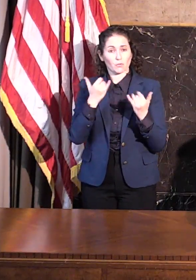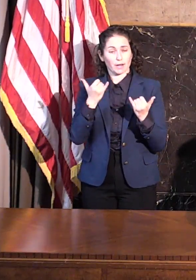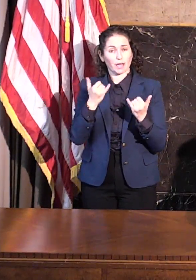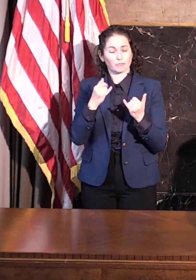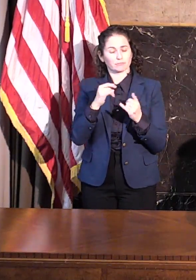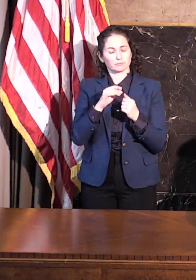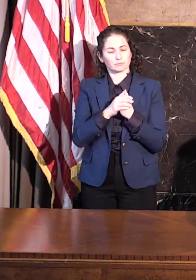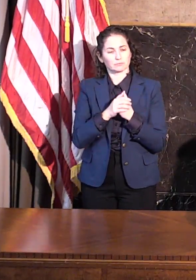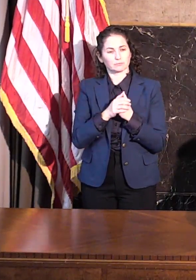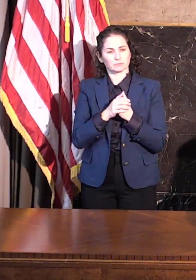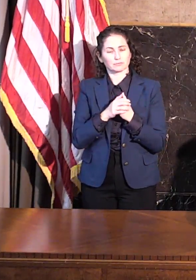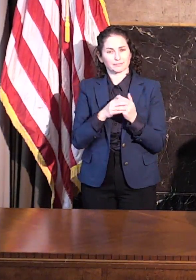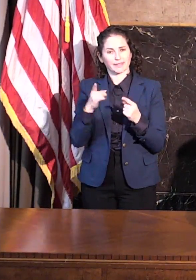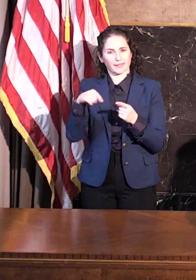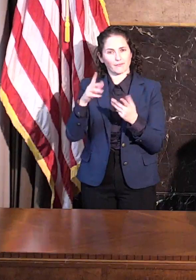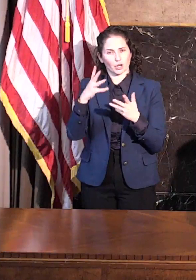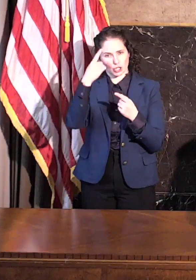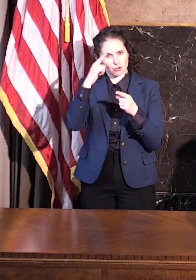to have been